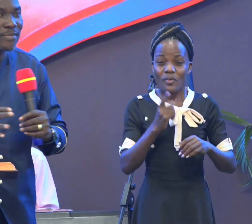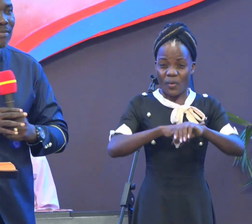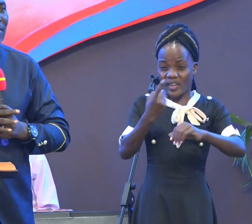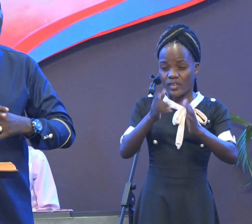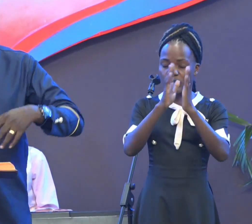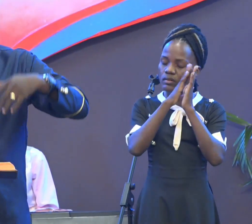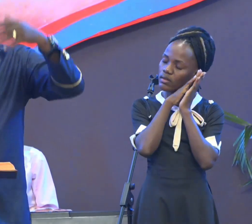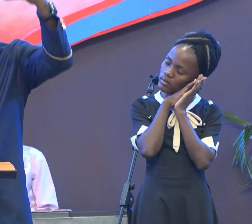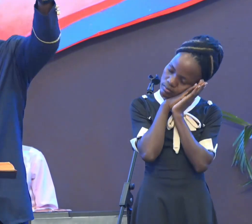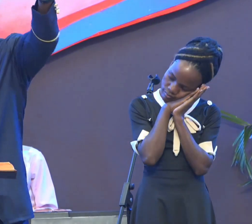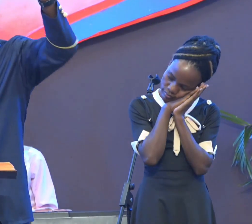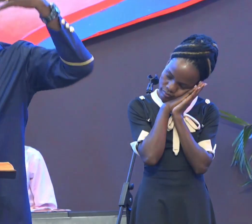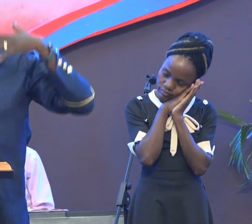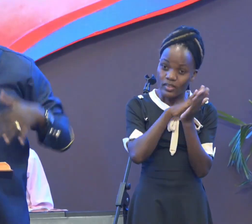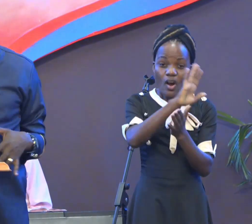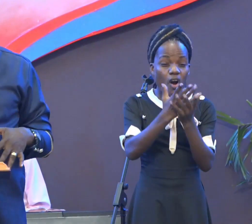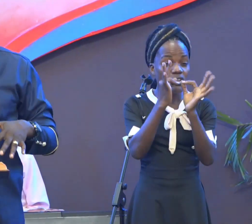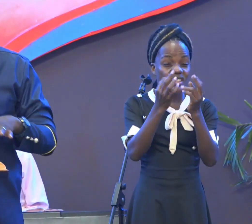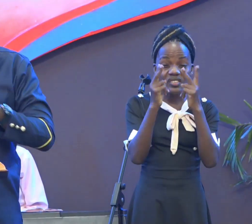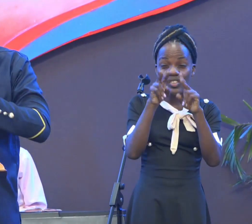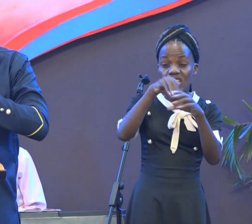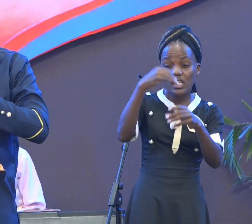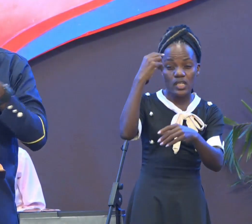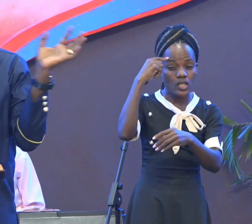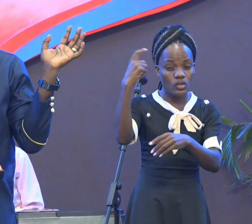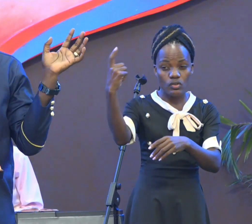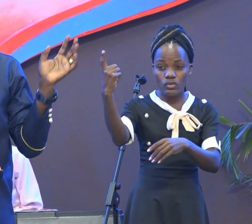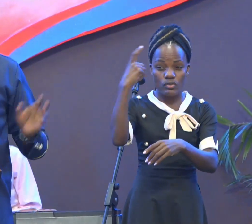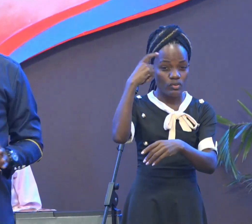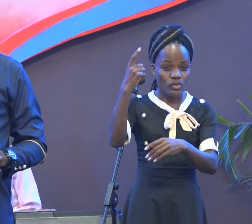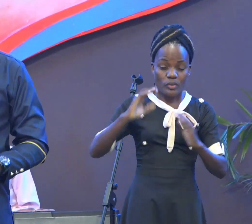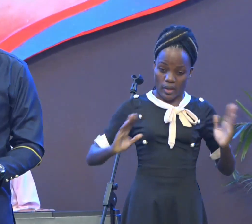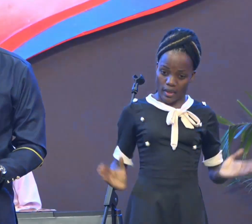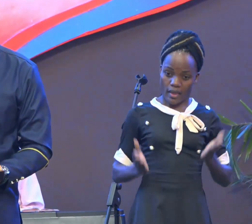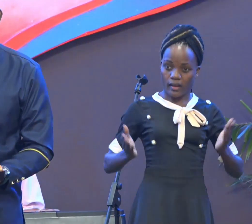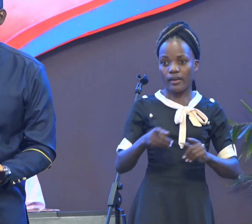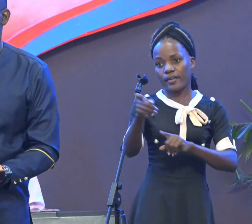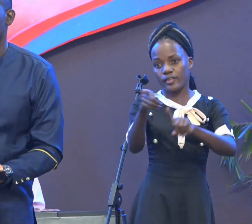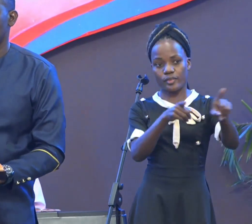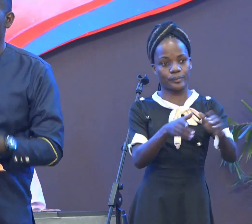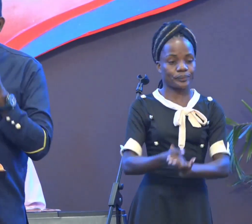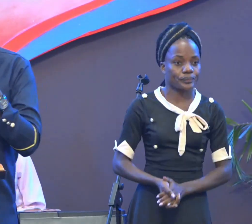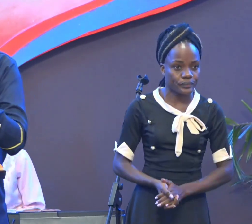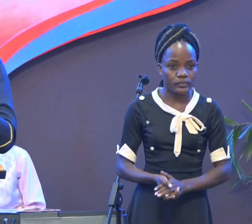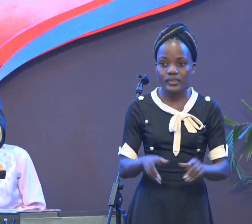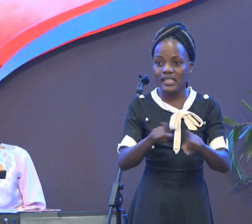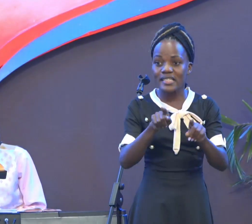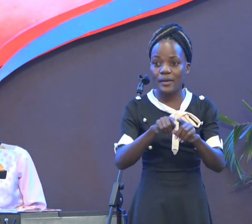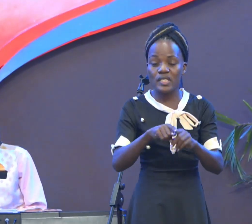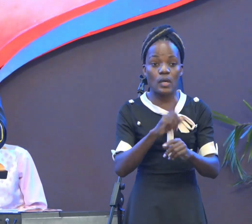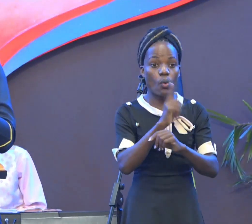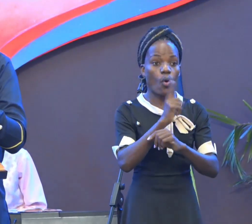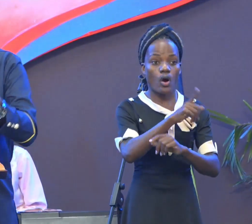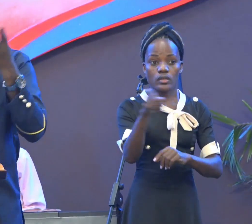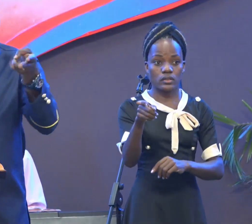You must be that when you're sleeping, the things you see, they encourage you. They